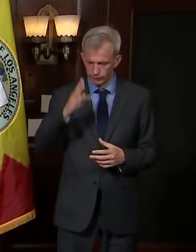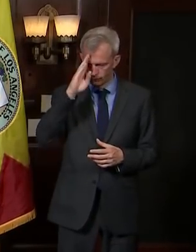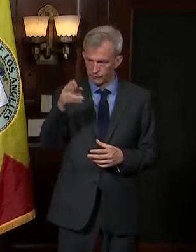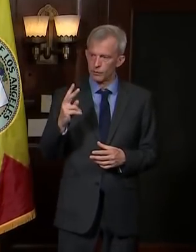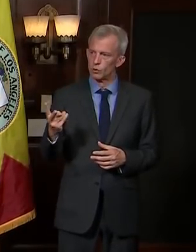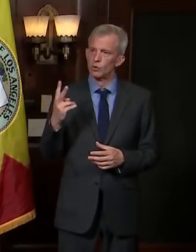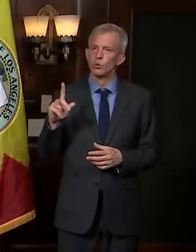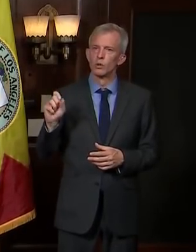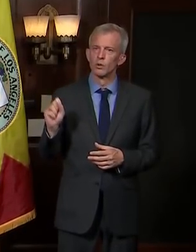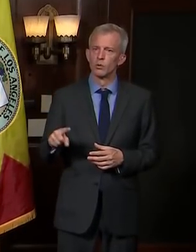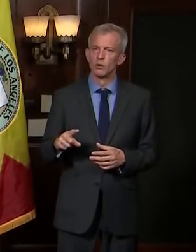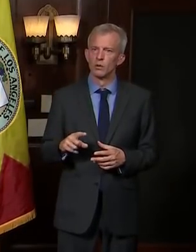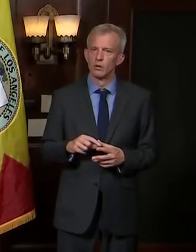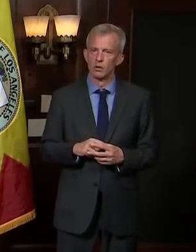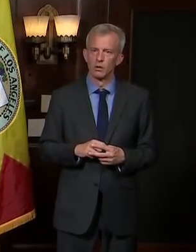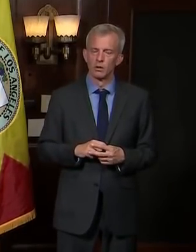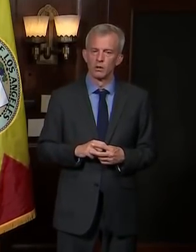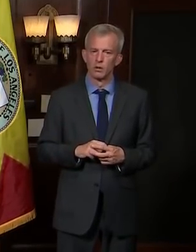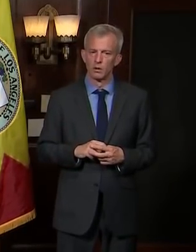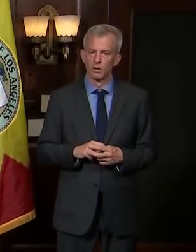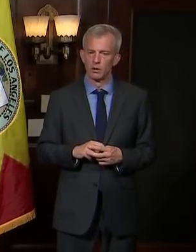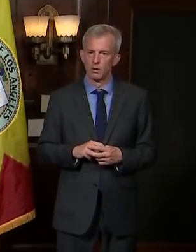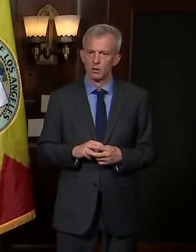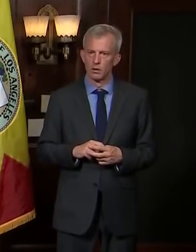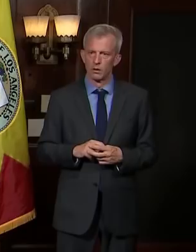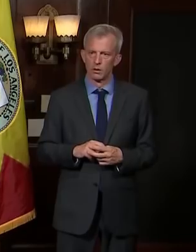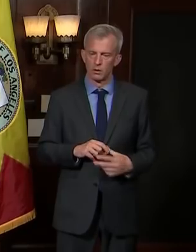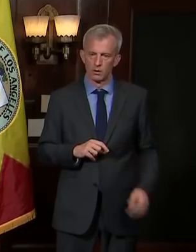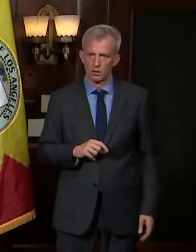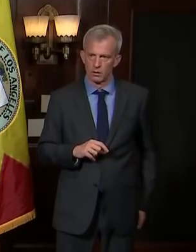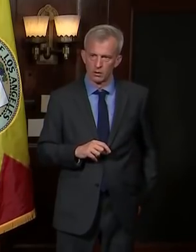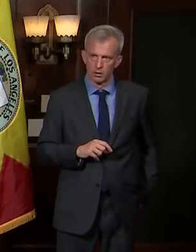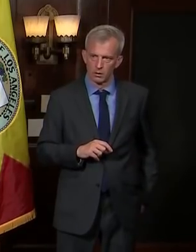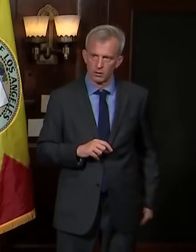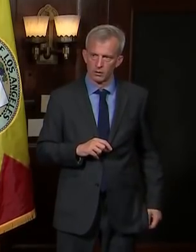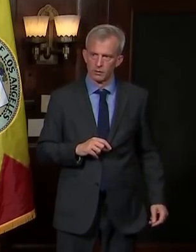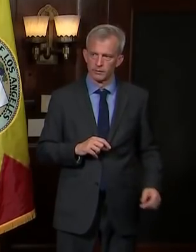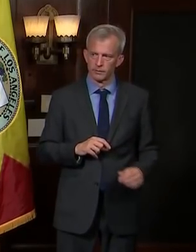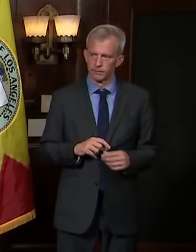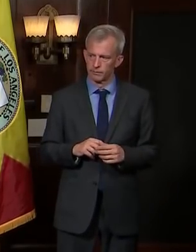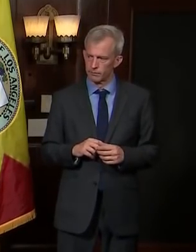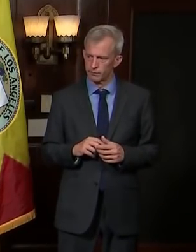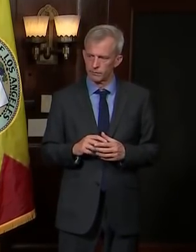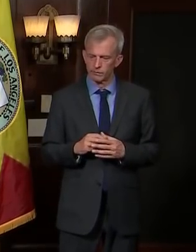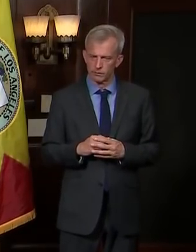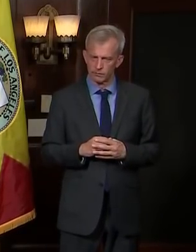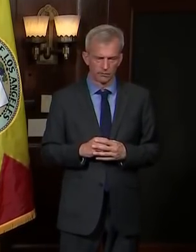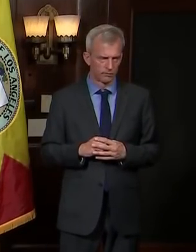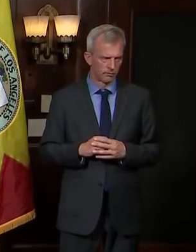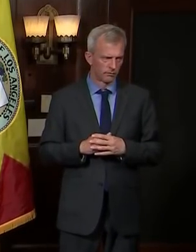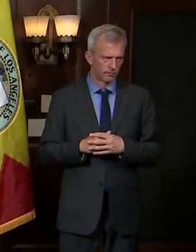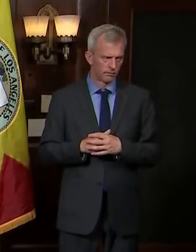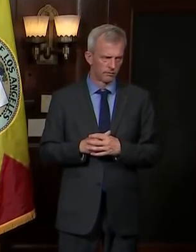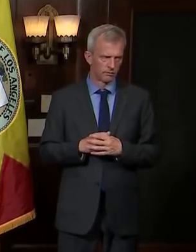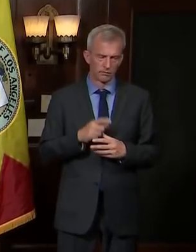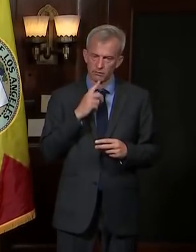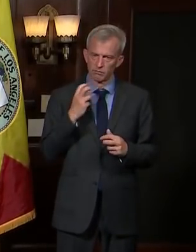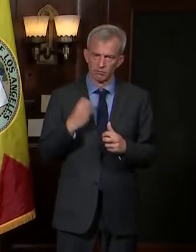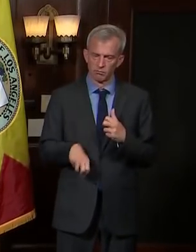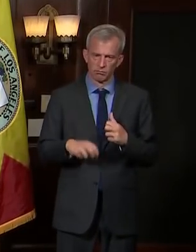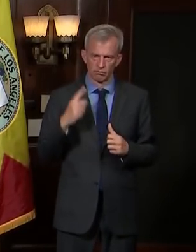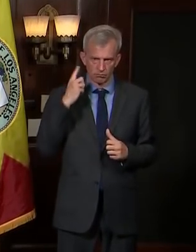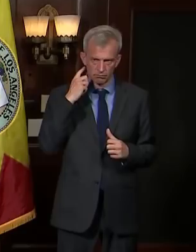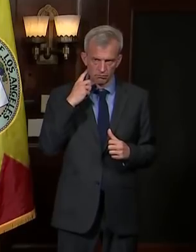you. Some counties up north have already extended their stay-at-home orders until May 3rd, and if I remember correctly, I think LA